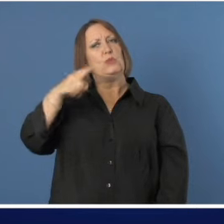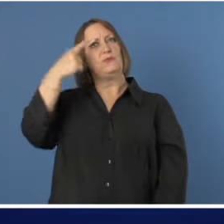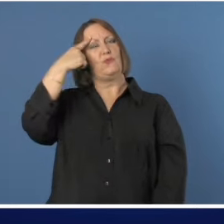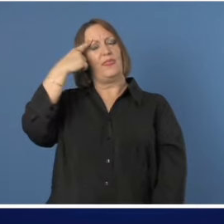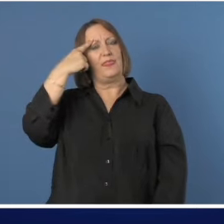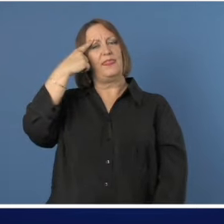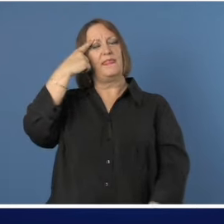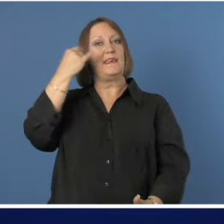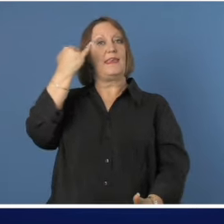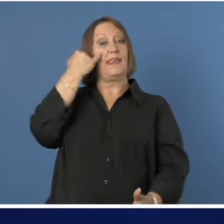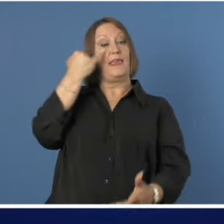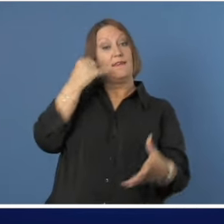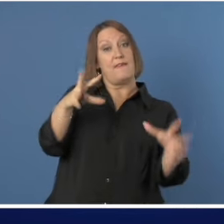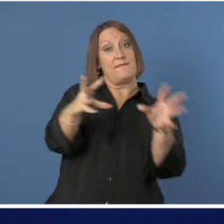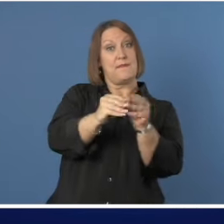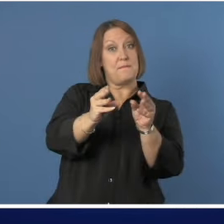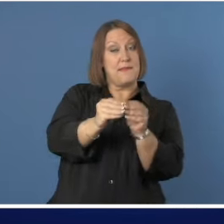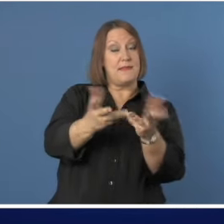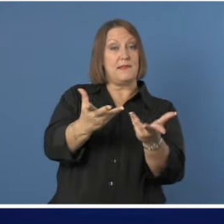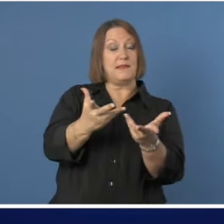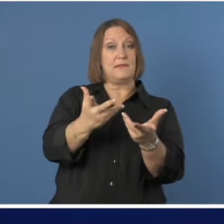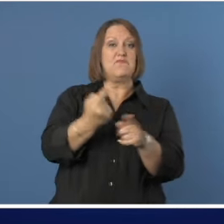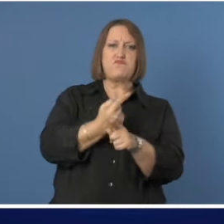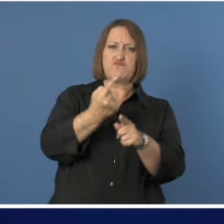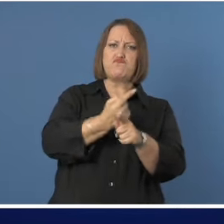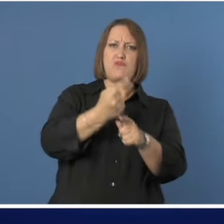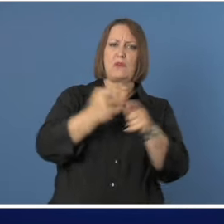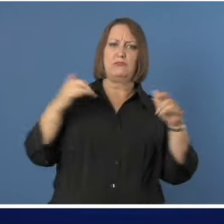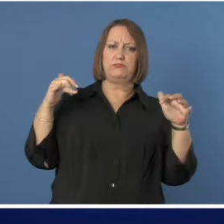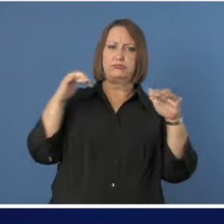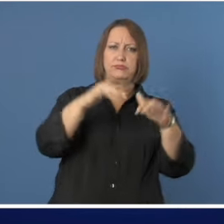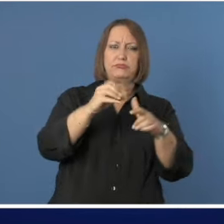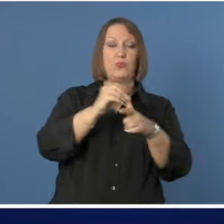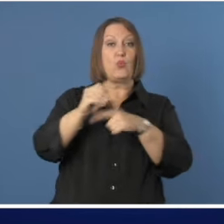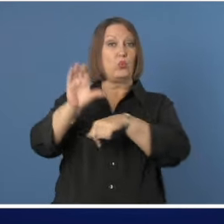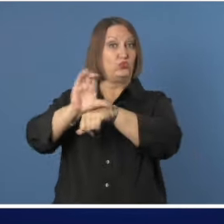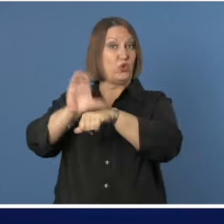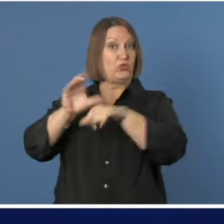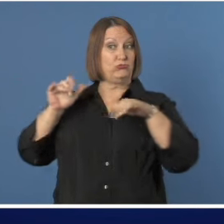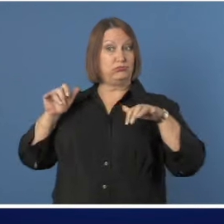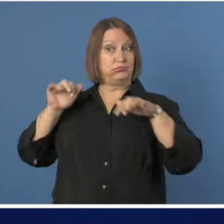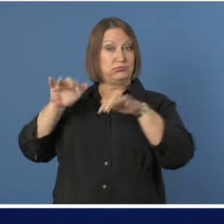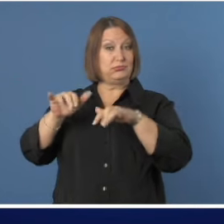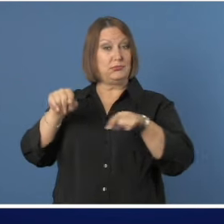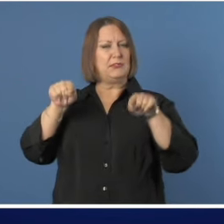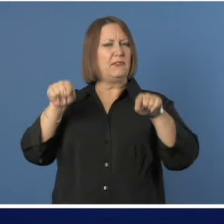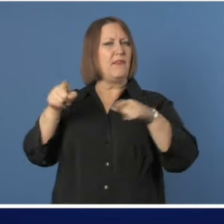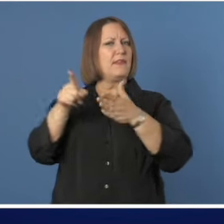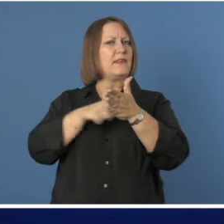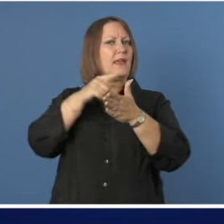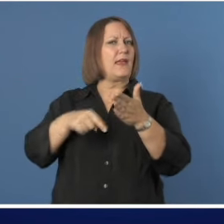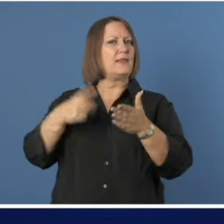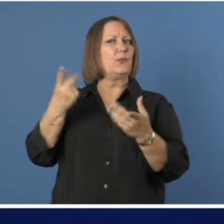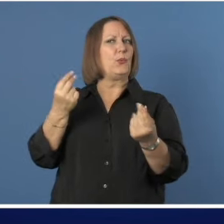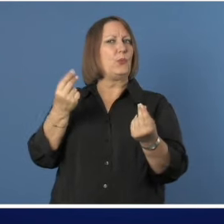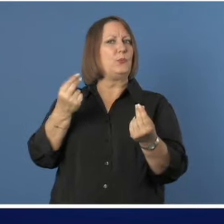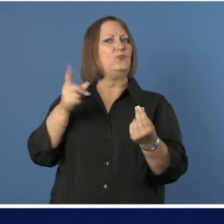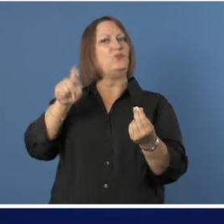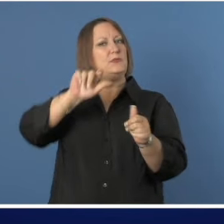Prepare backup plans in case public gatherings, such as volunteer meetings and worship services,